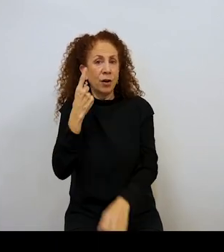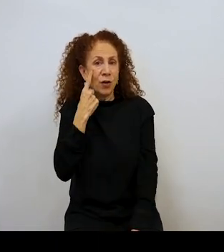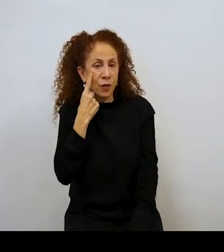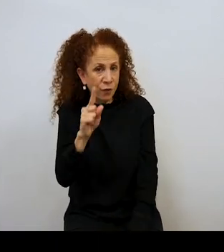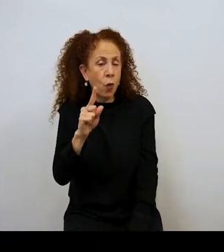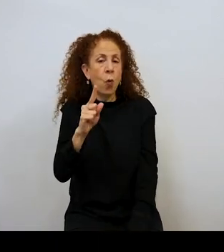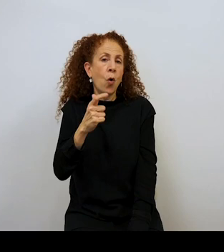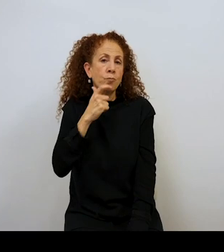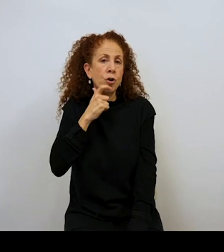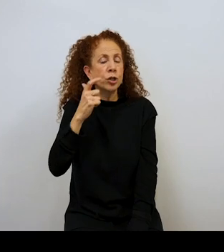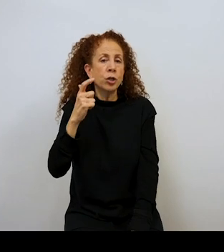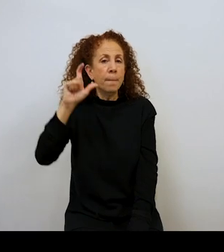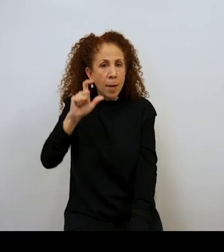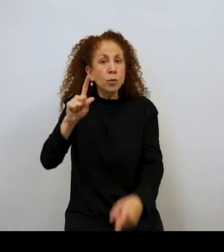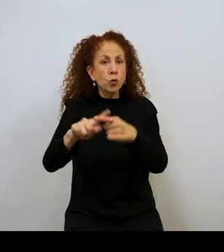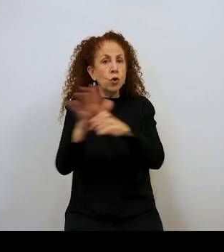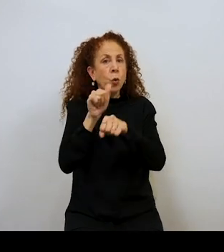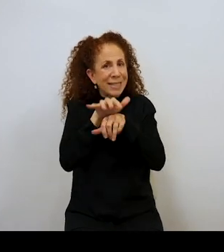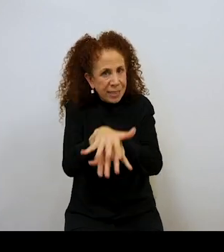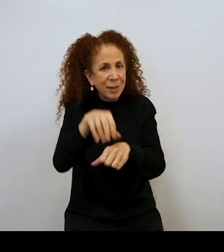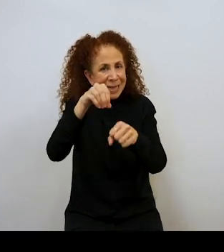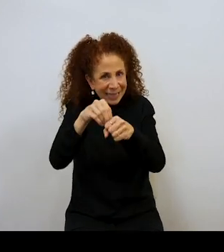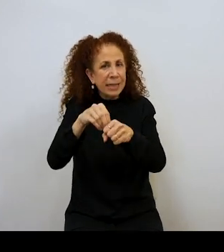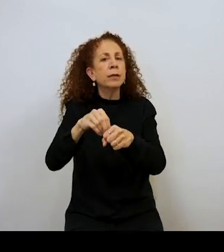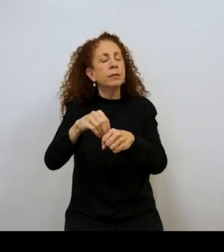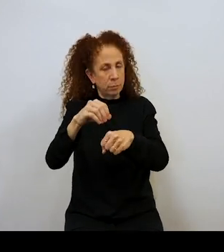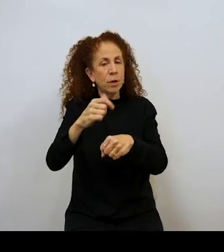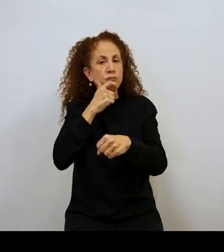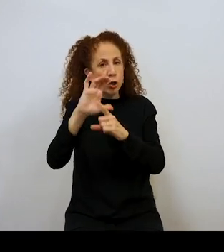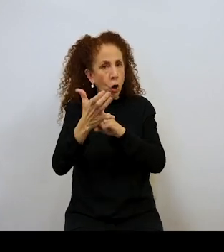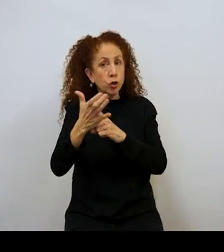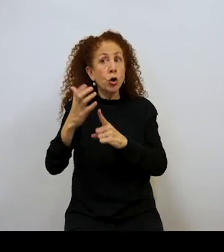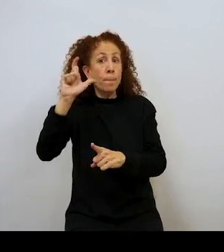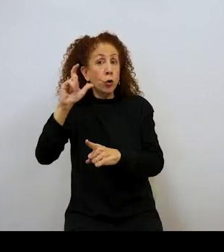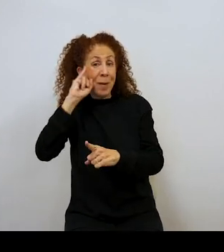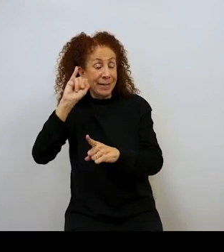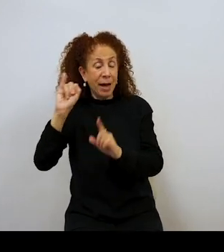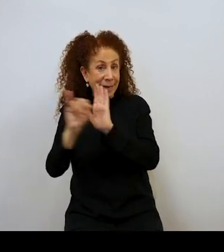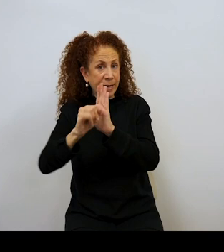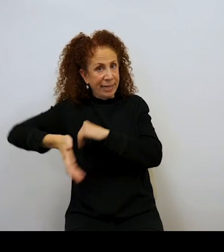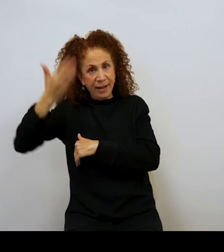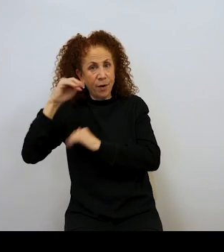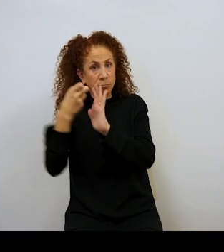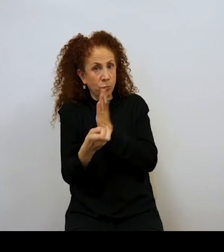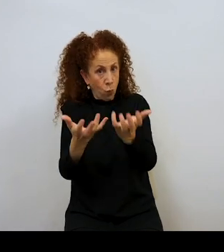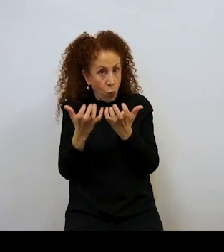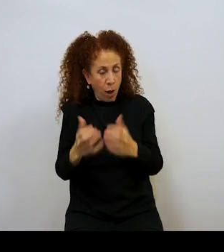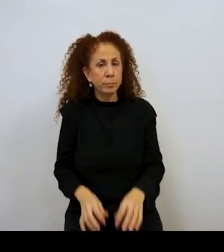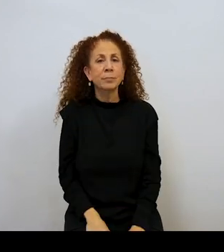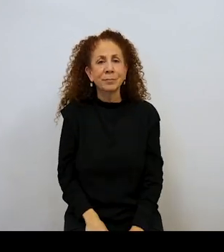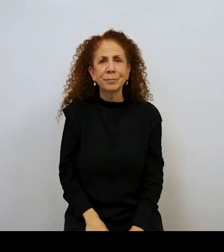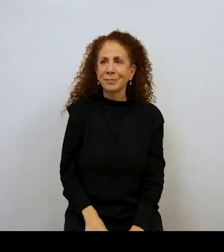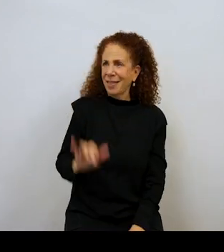British Muslims to totally assimilate with British culture and give up a lot of their Muslim identity, which of course is about